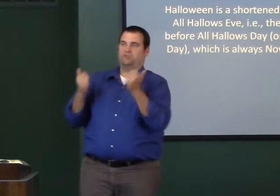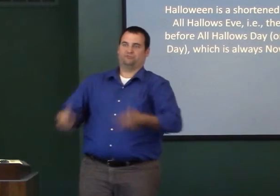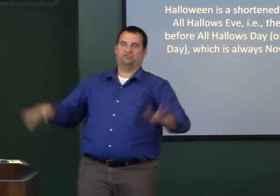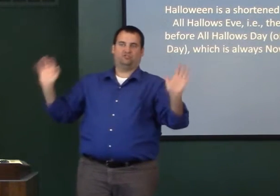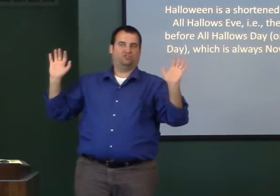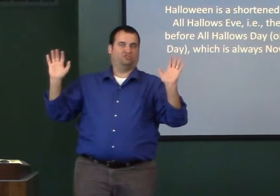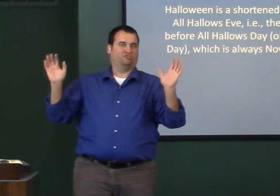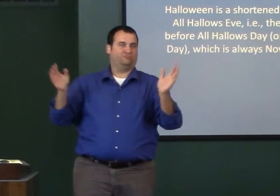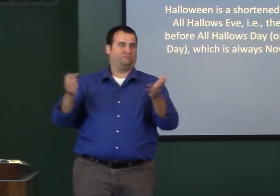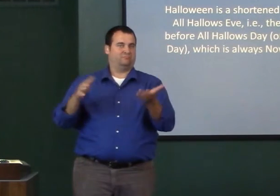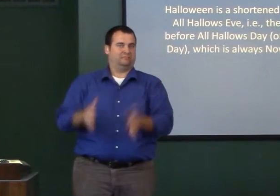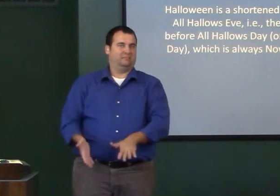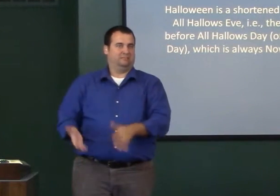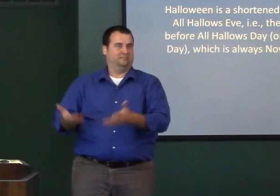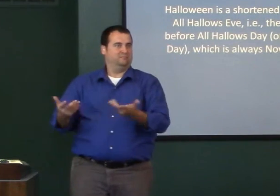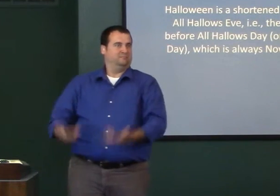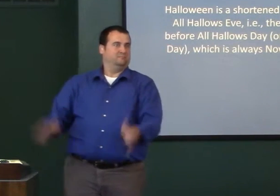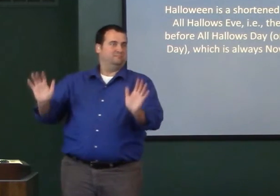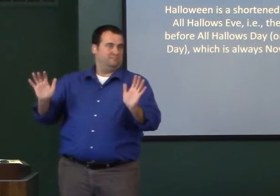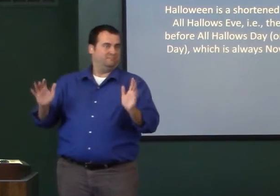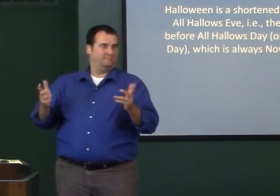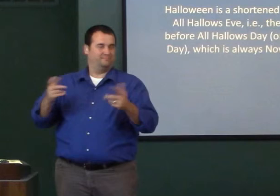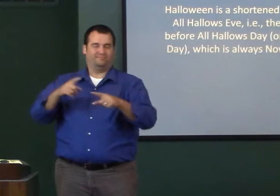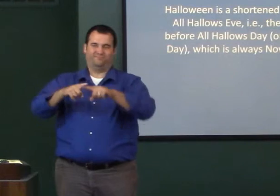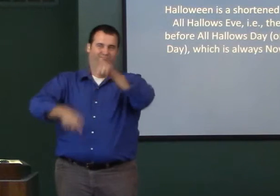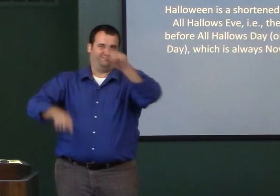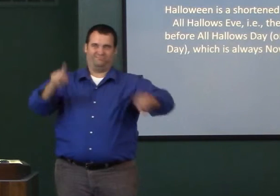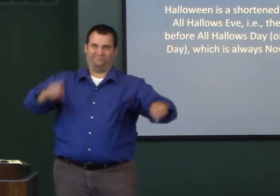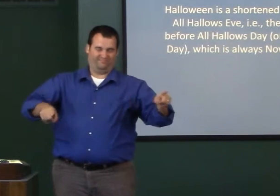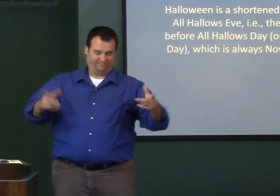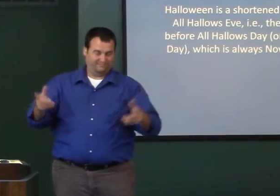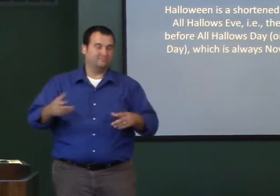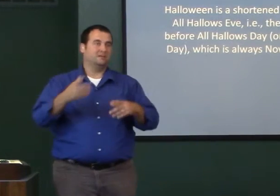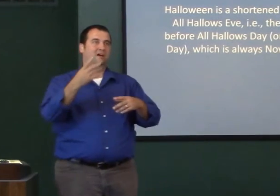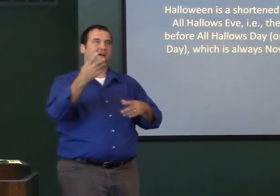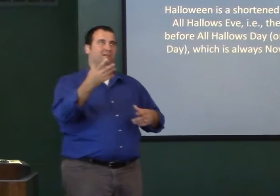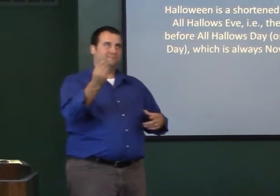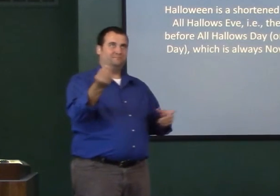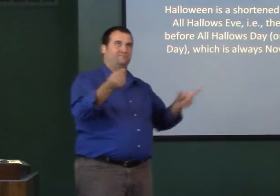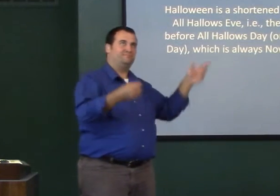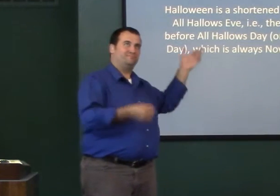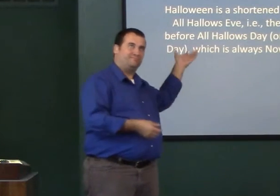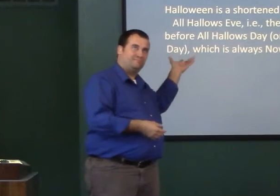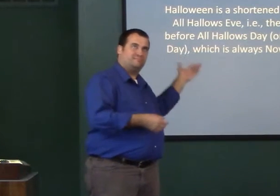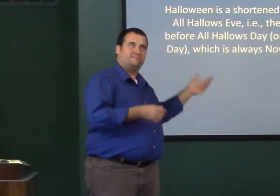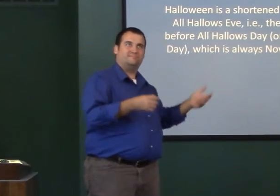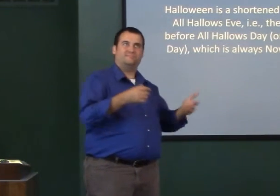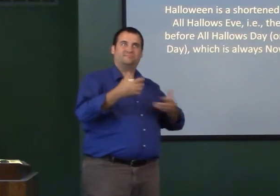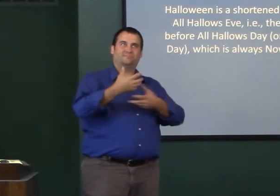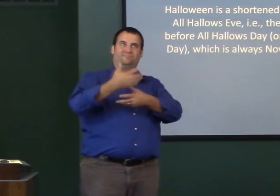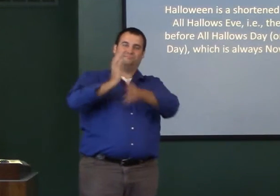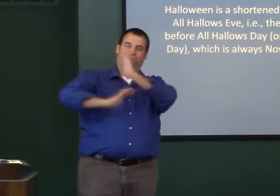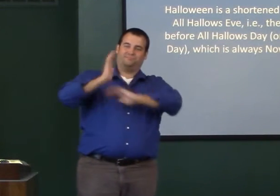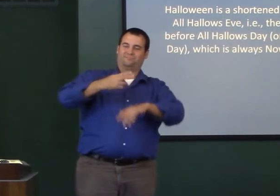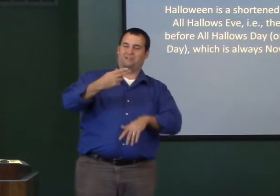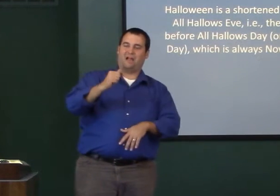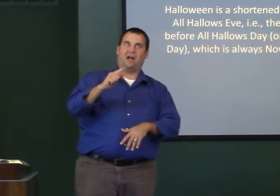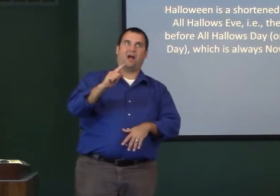harvest the pumpkin for the winter. So it's a variety of things. So a long